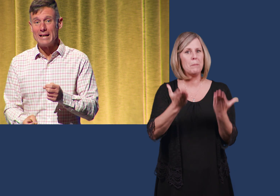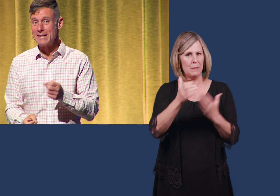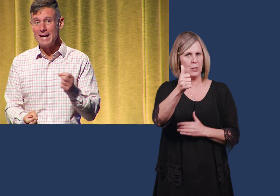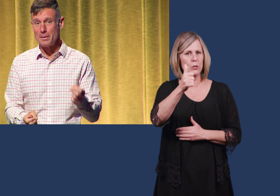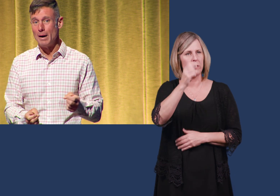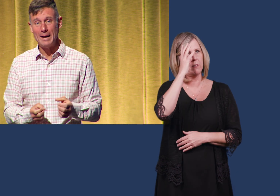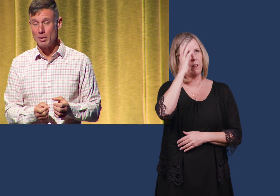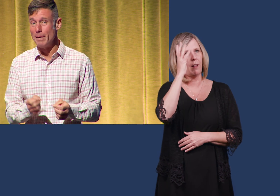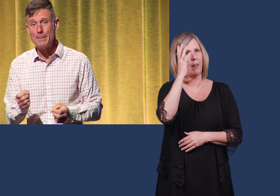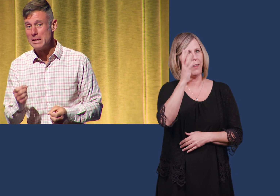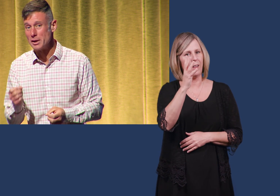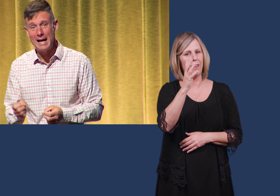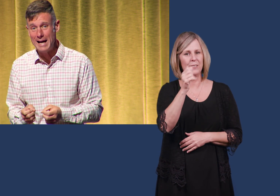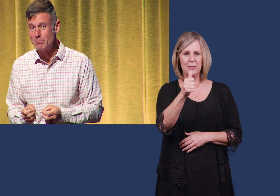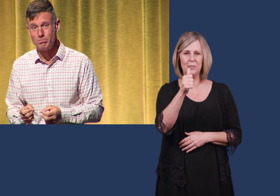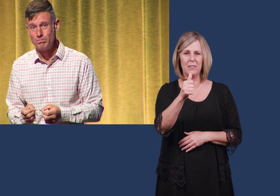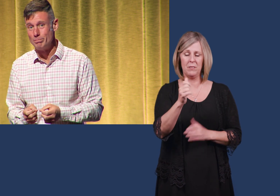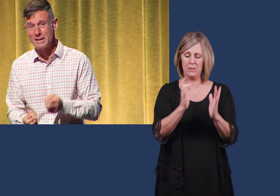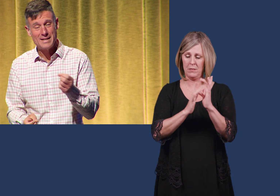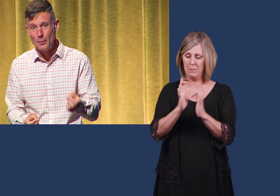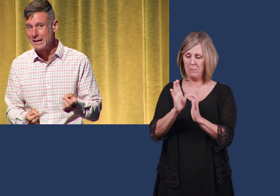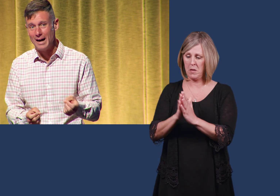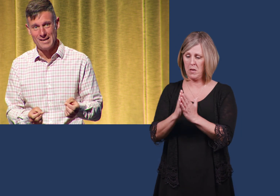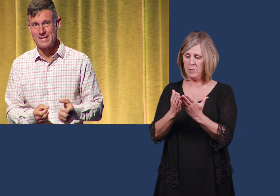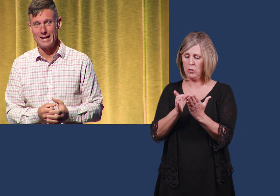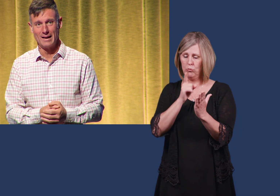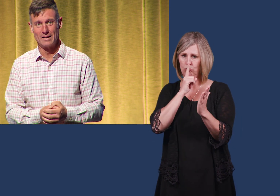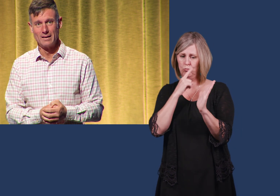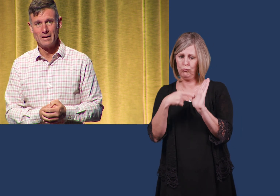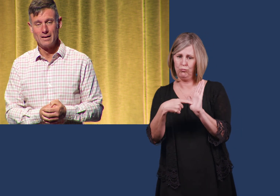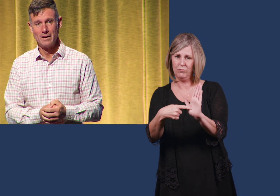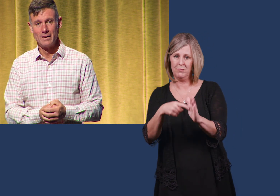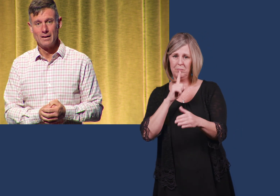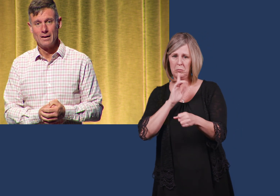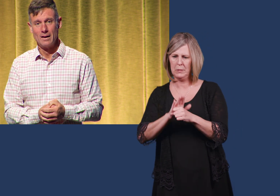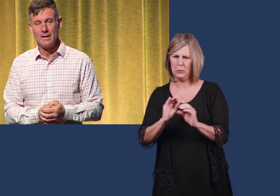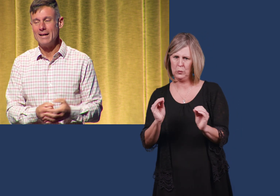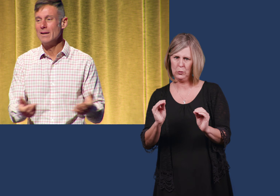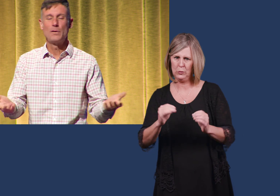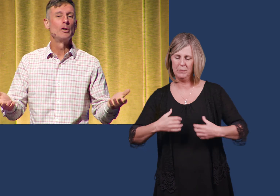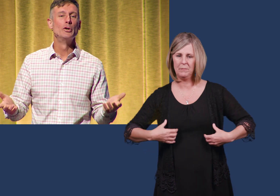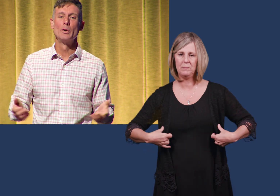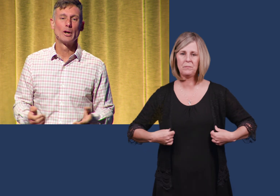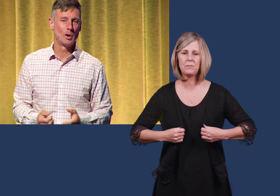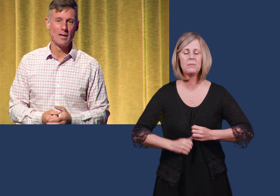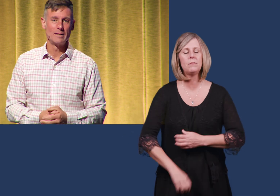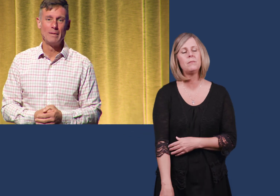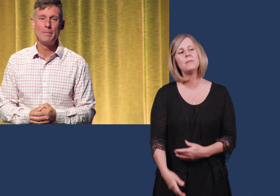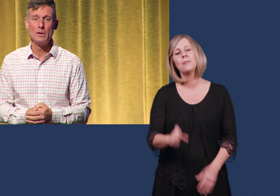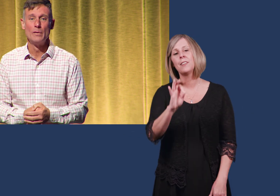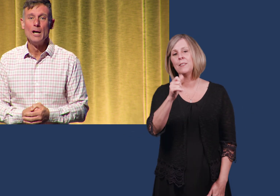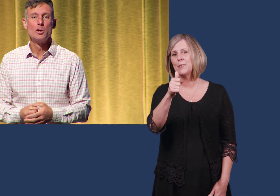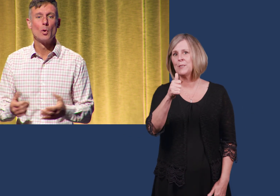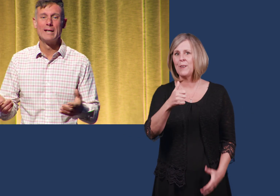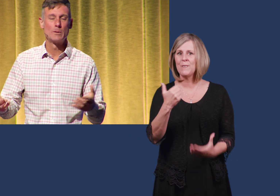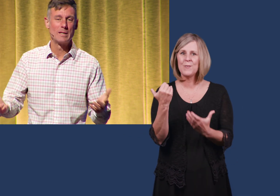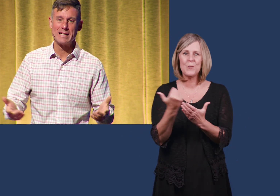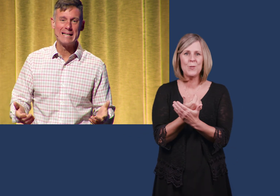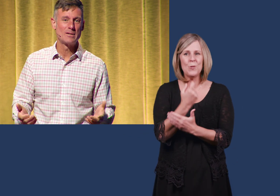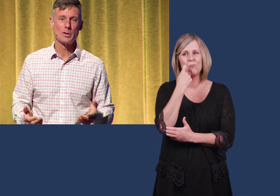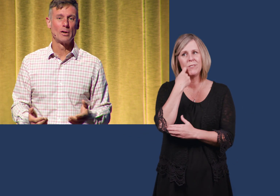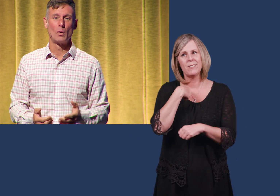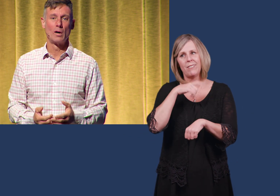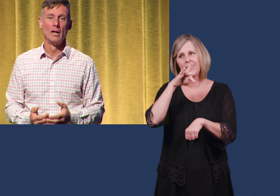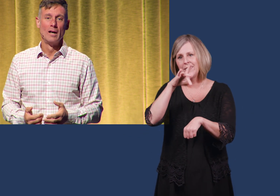but it's not in the Bible. It might be in your head, but it's not what God said. Now, if you're new to The Crossing, maybe you've joined us